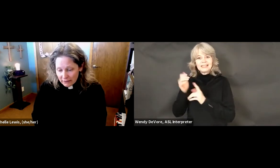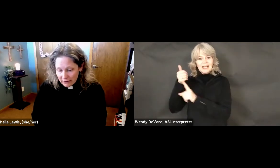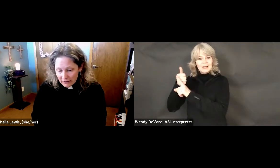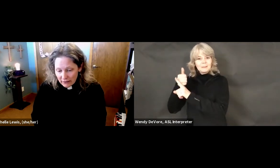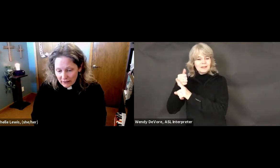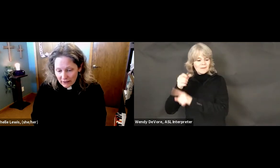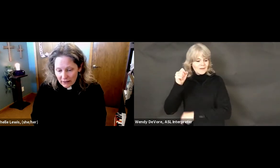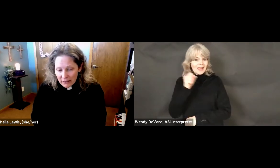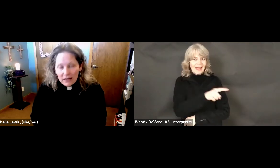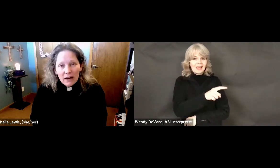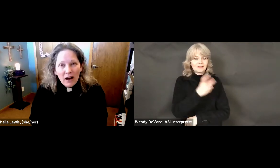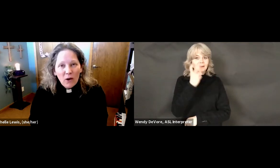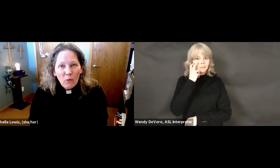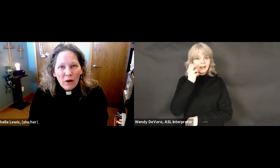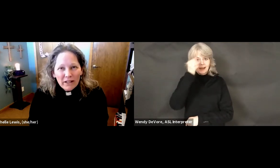lesson.